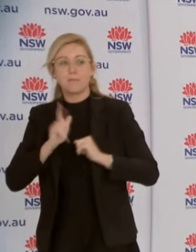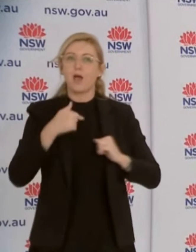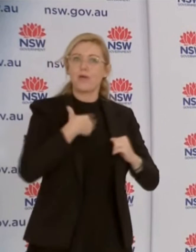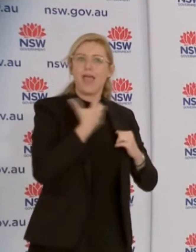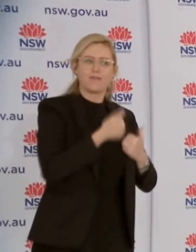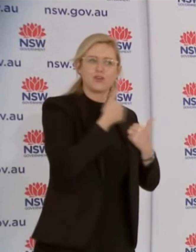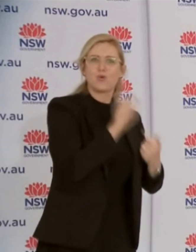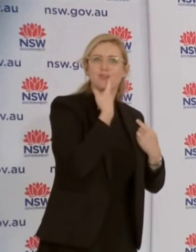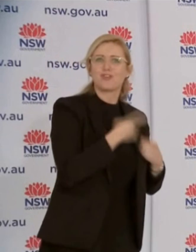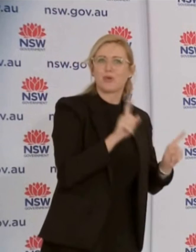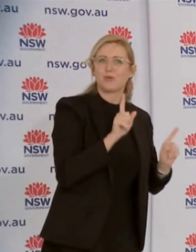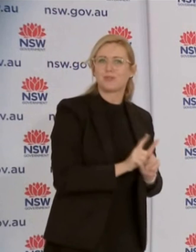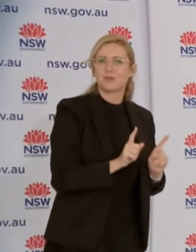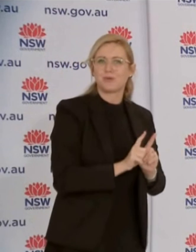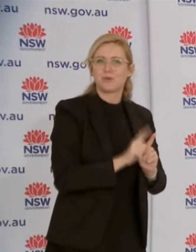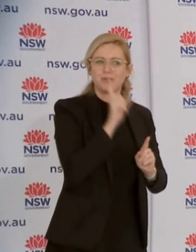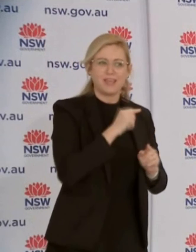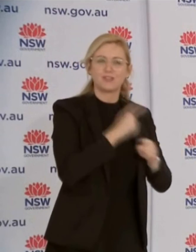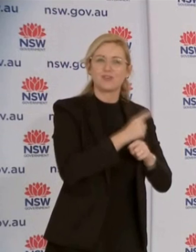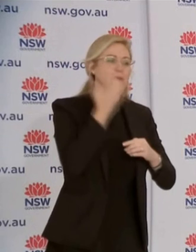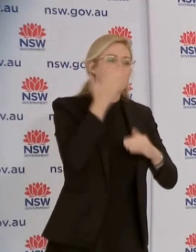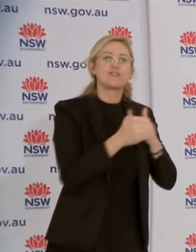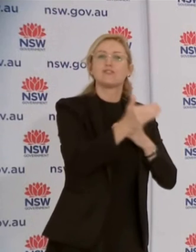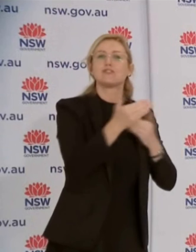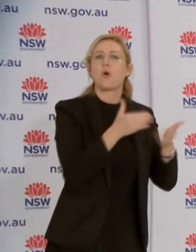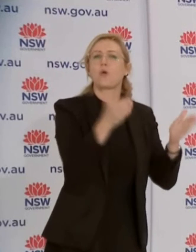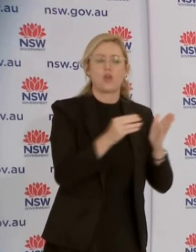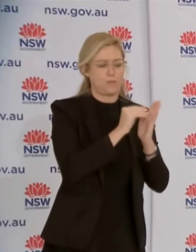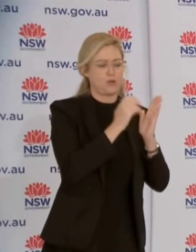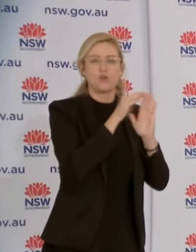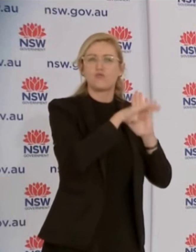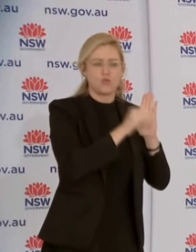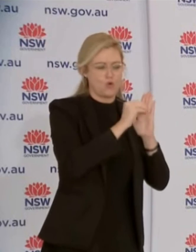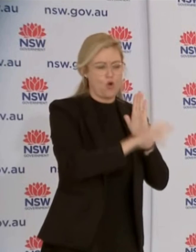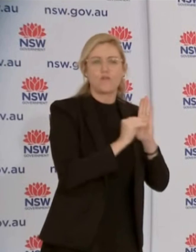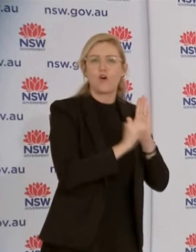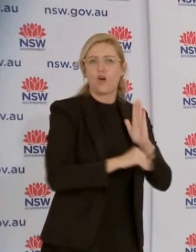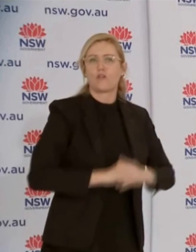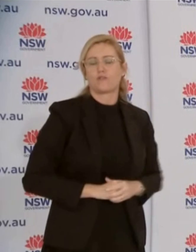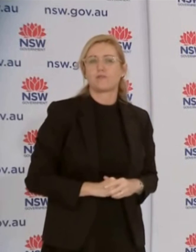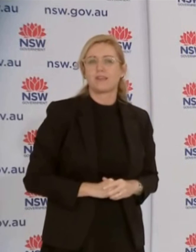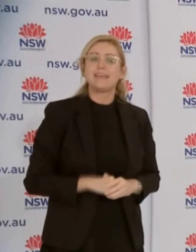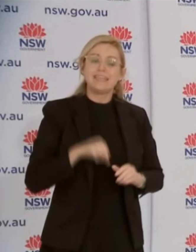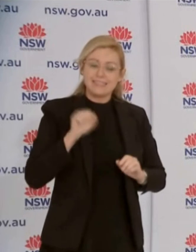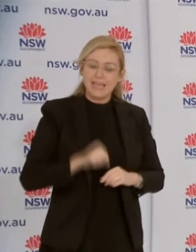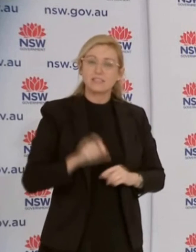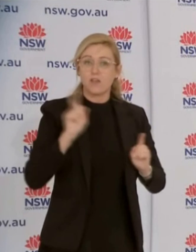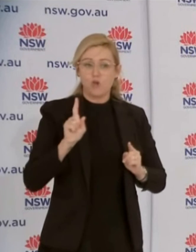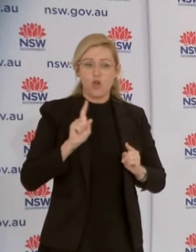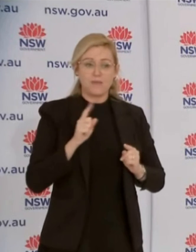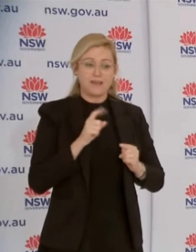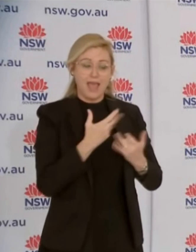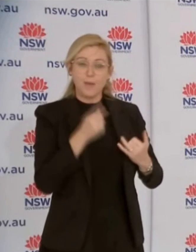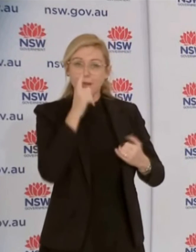reason. Who would have thought? I mean, the vaccination rates in New South Wales, and with good cause, we have a major outbreak, but the vaccination rates in New